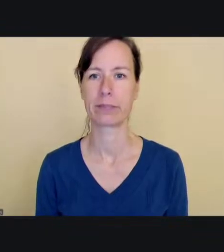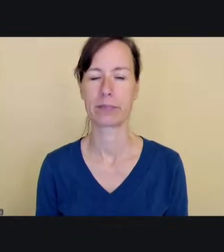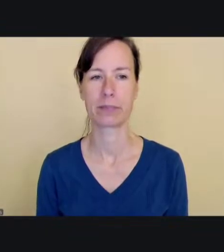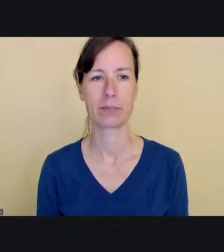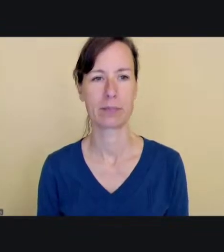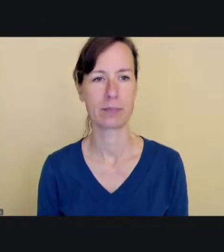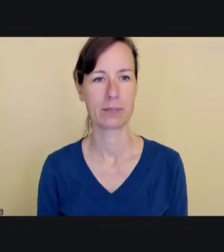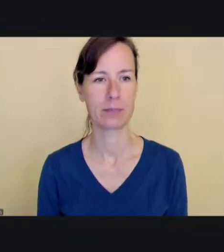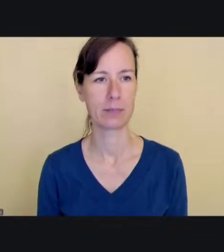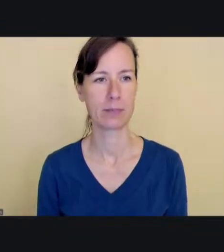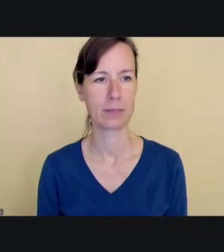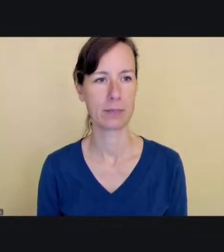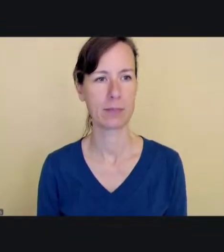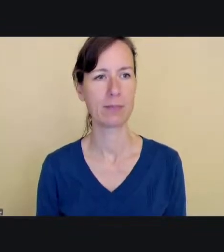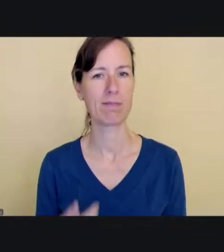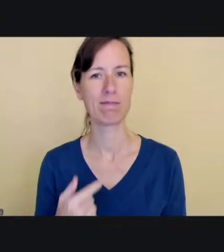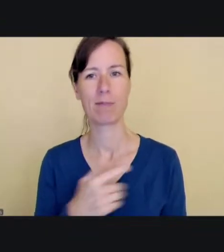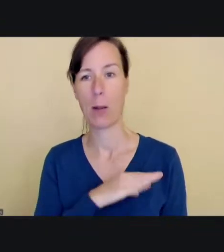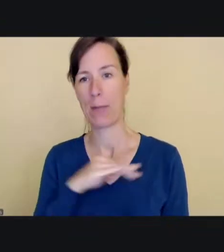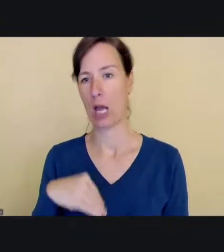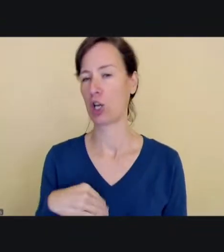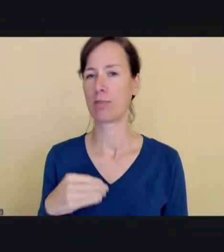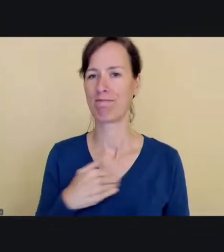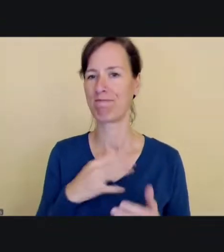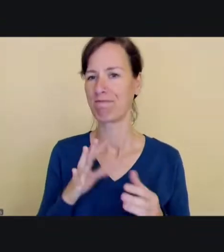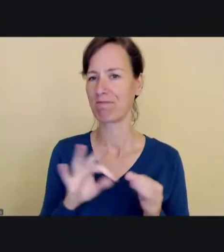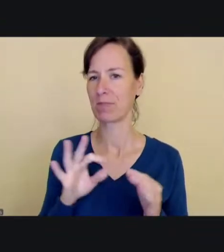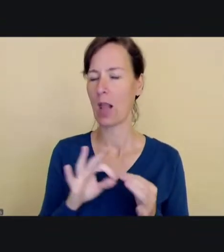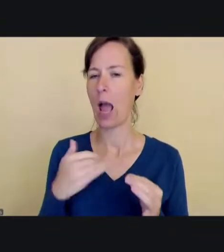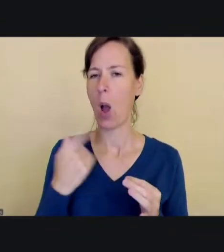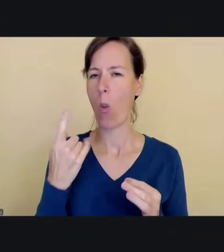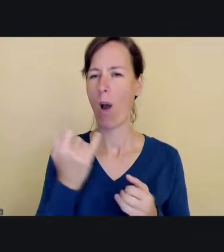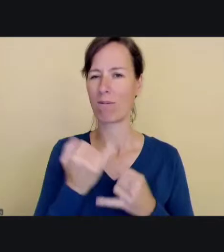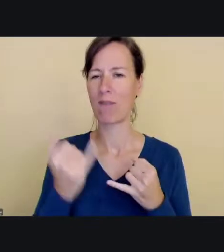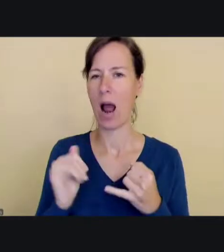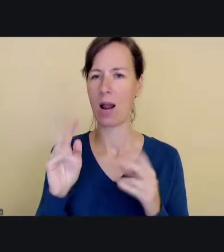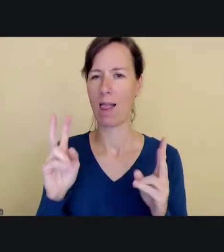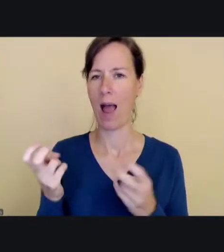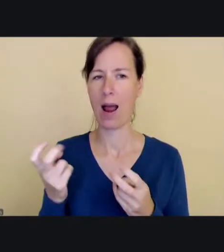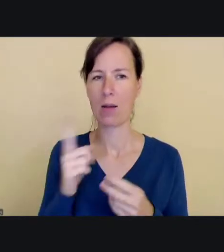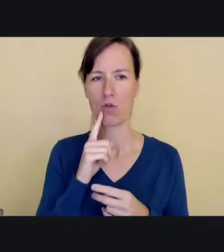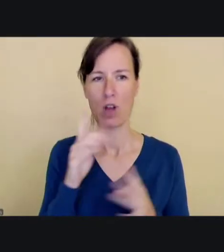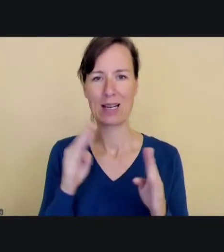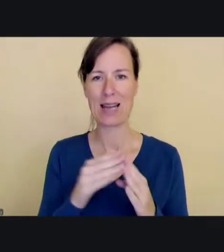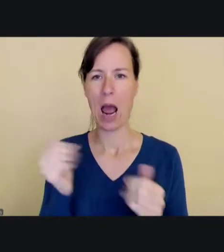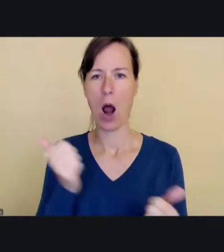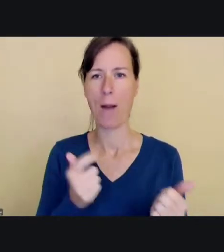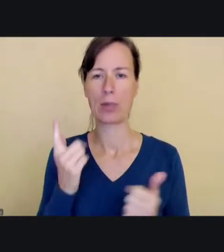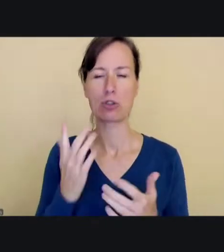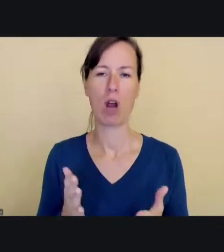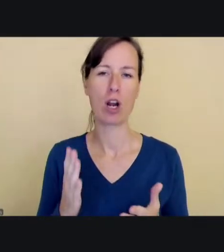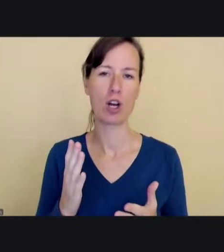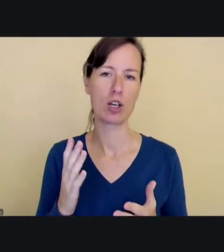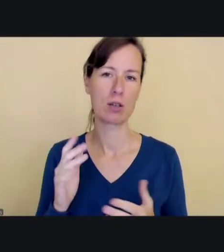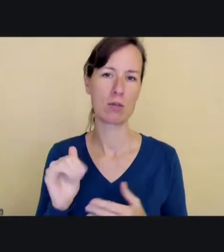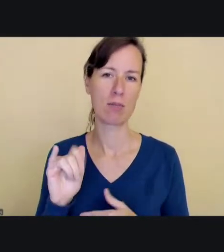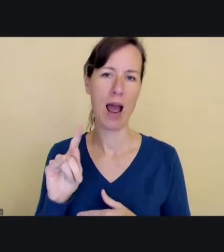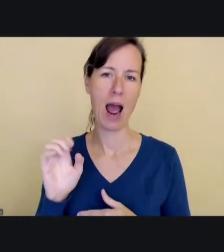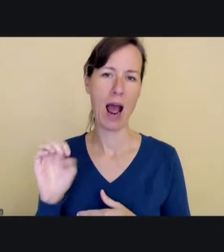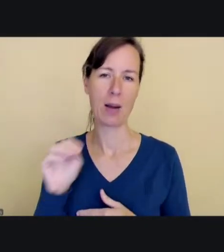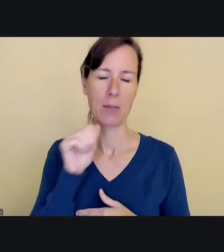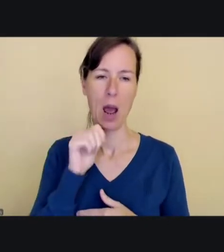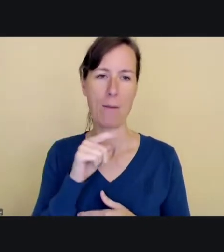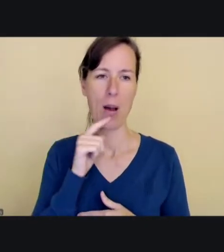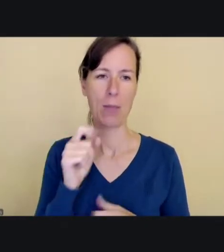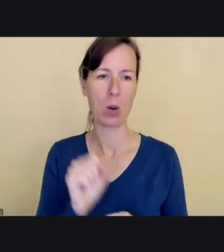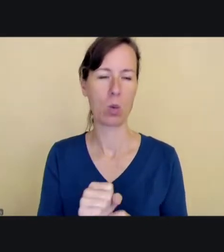I had one final item, but it's really a town administrator item, not a public works item. And that was there's some